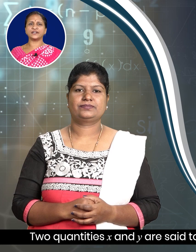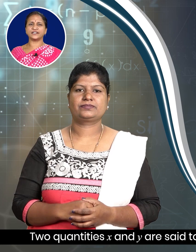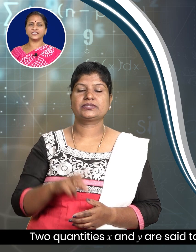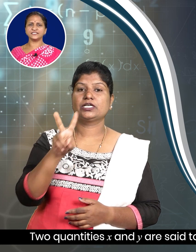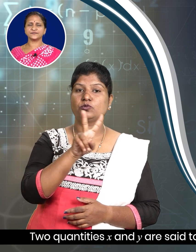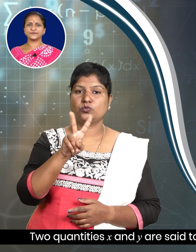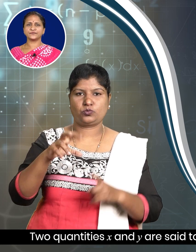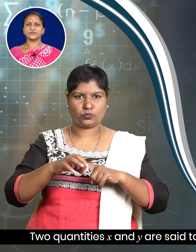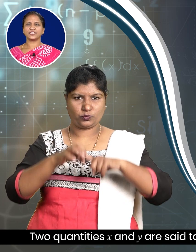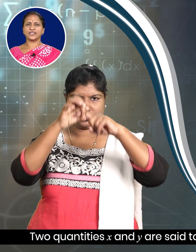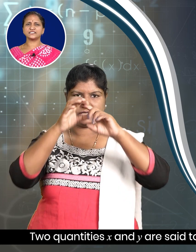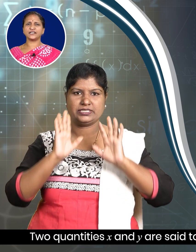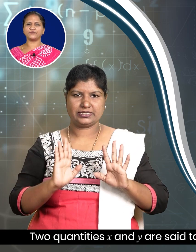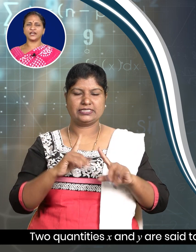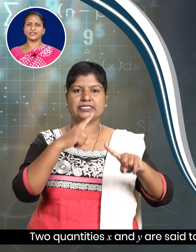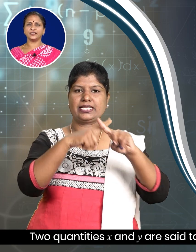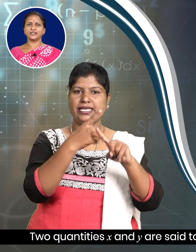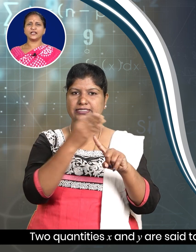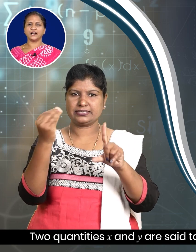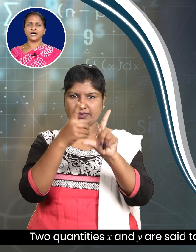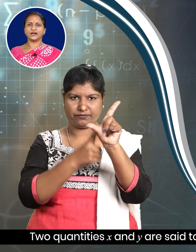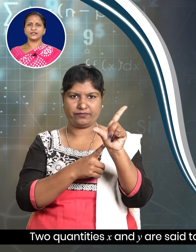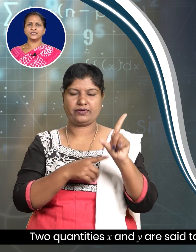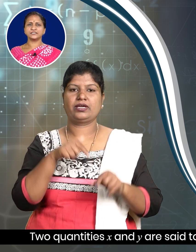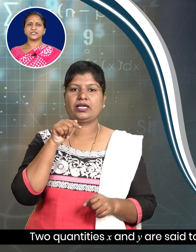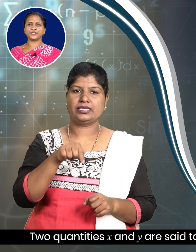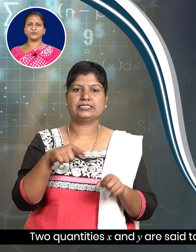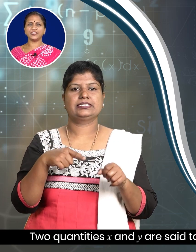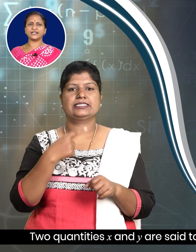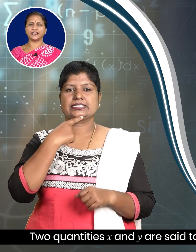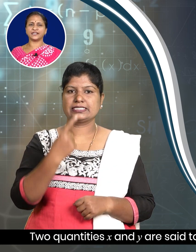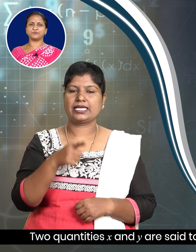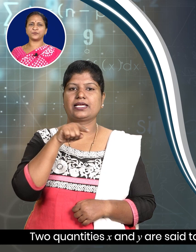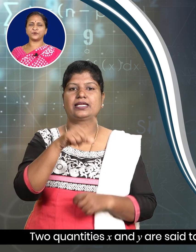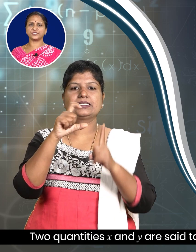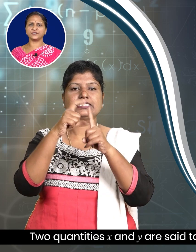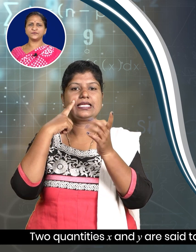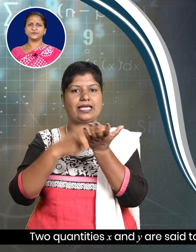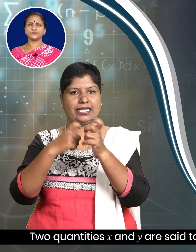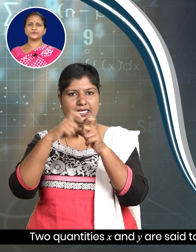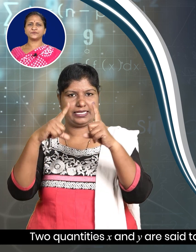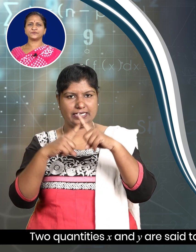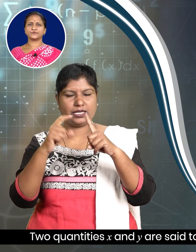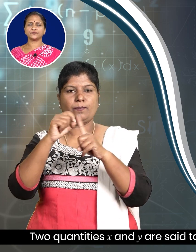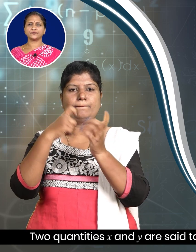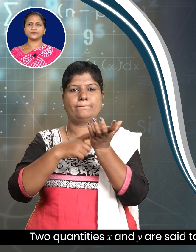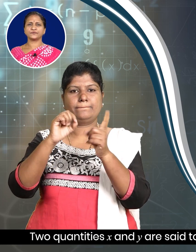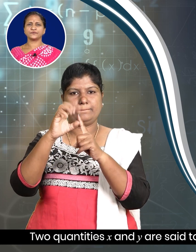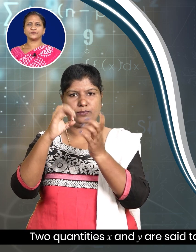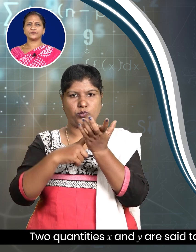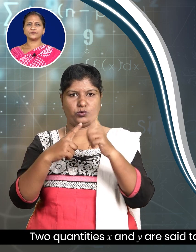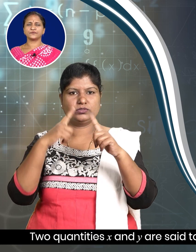Two quantities x and y are said to be a direct proportion